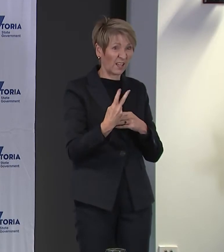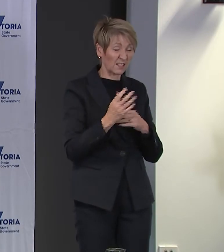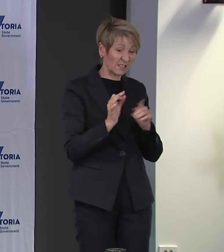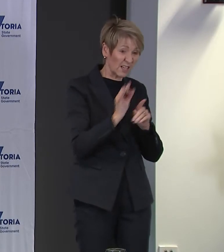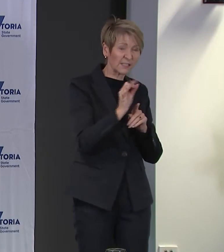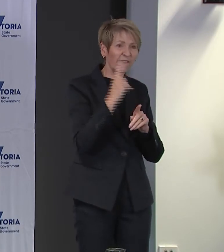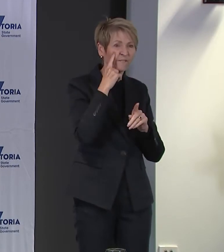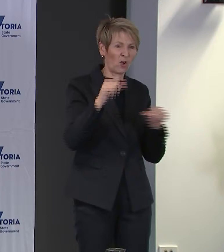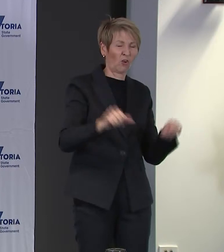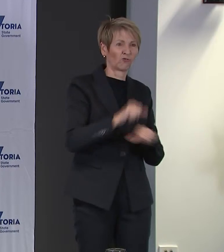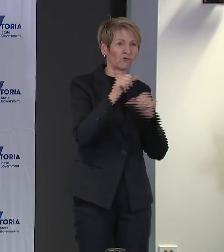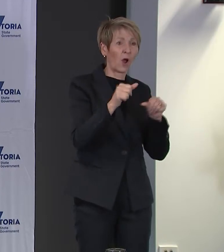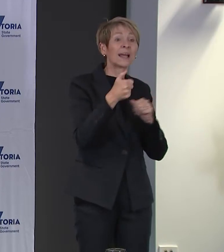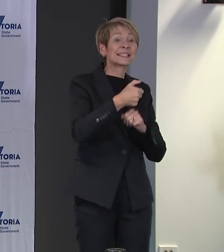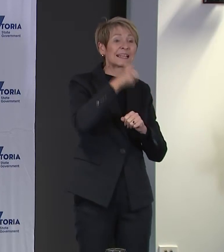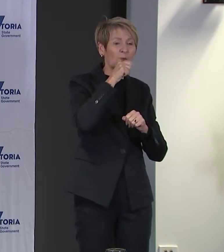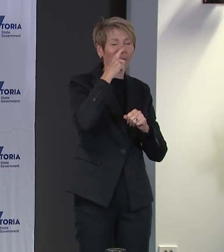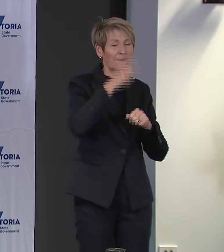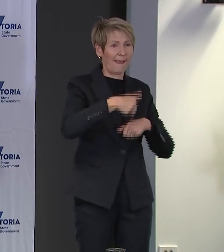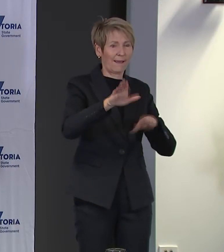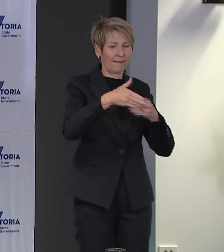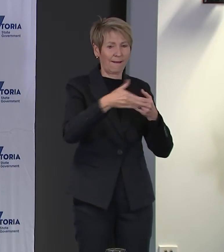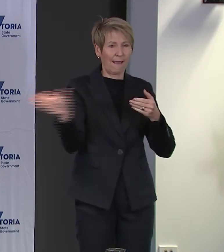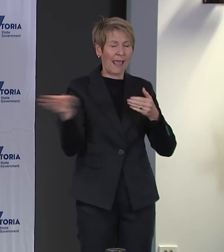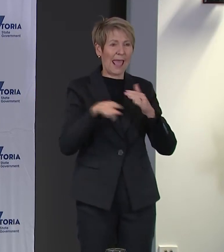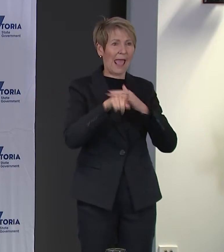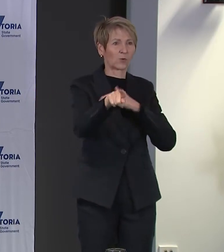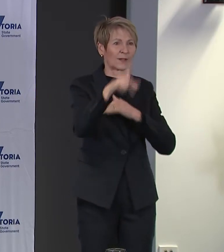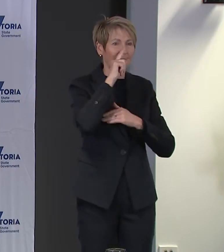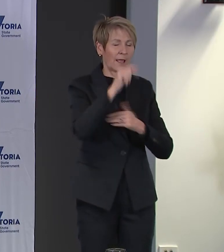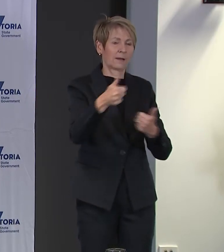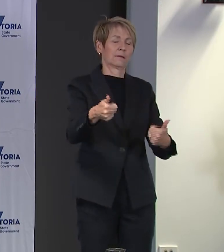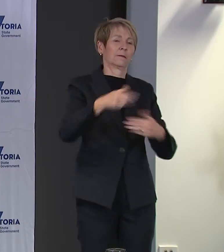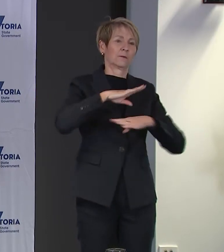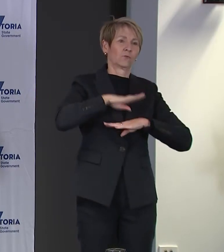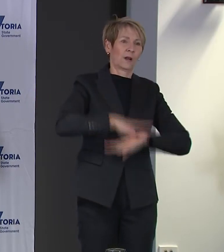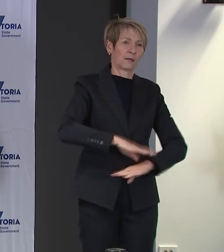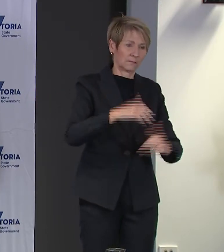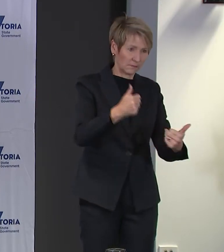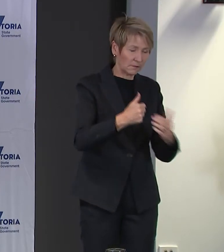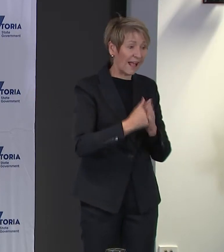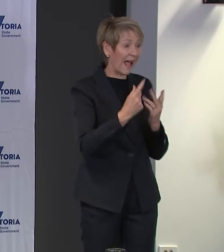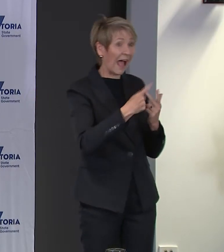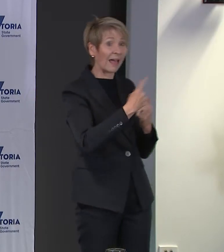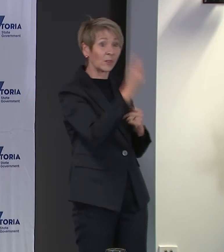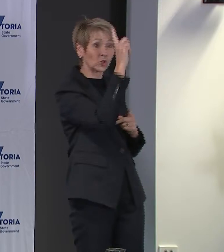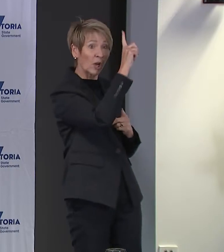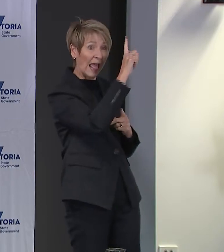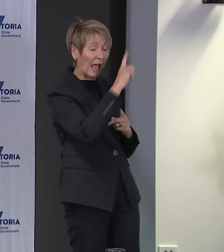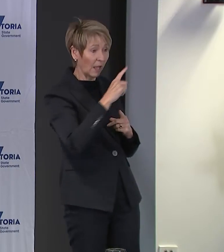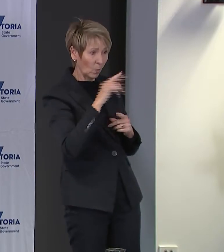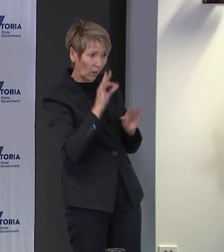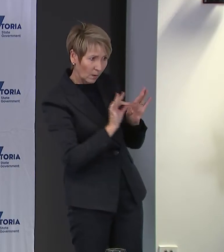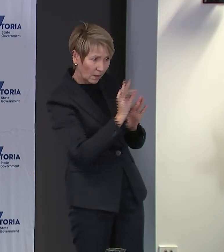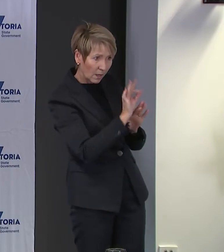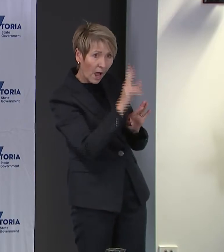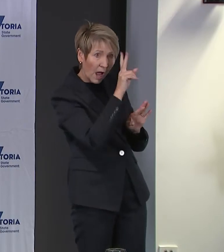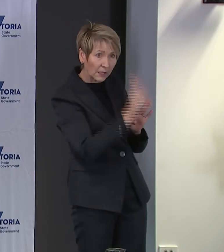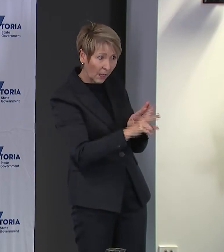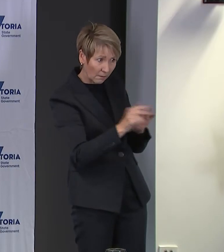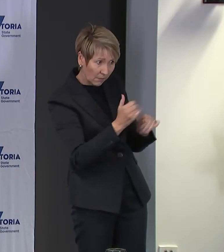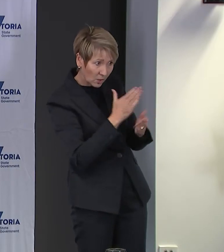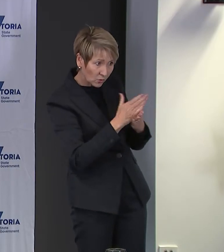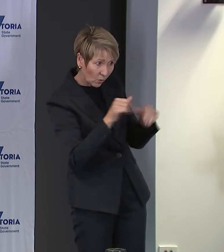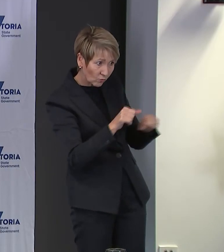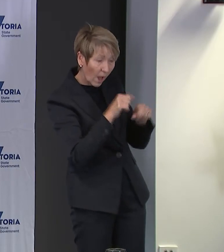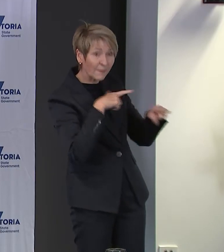so primary close contacts that we're working with today, again to return their day 13 negative tests, and once those negative tests are confirmed,